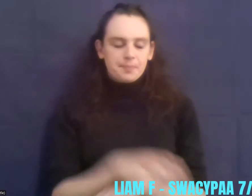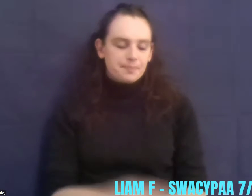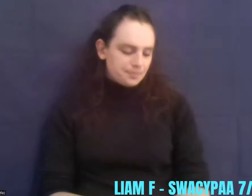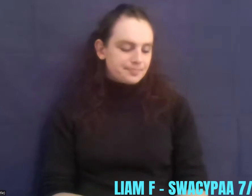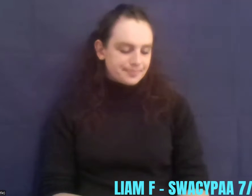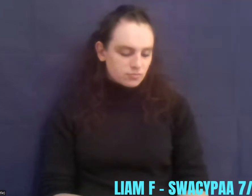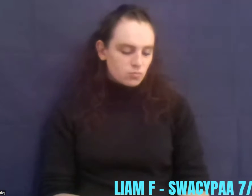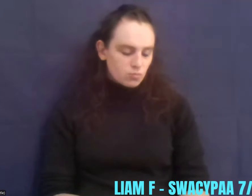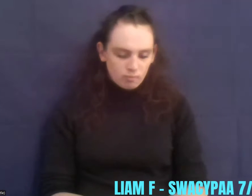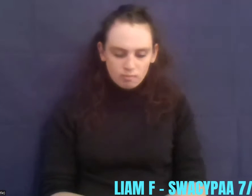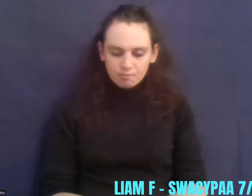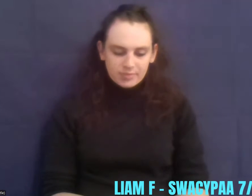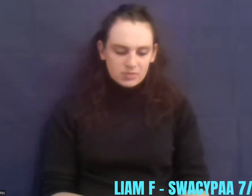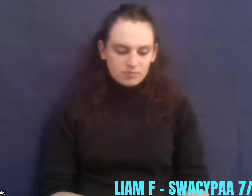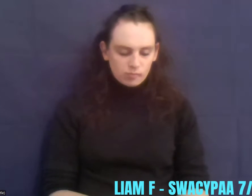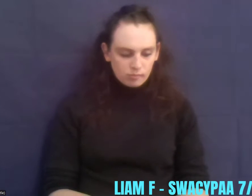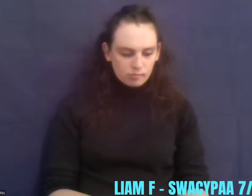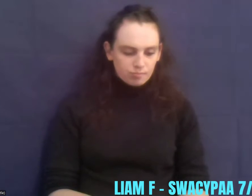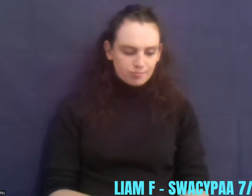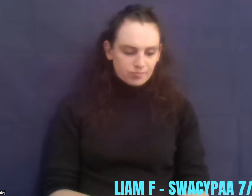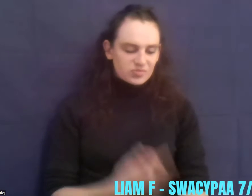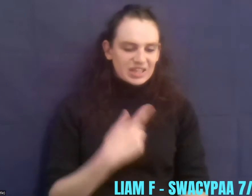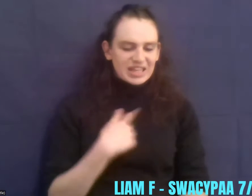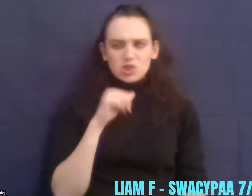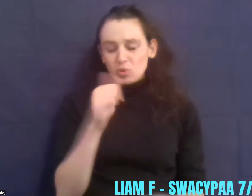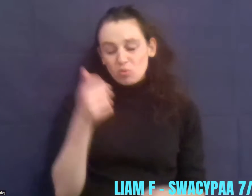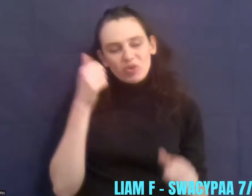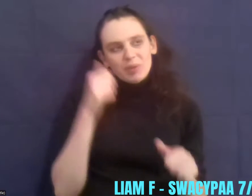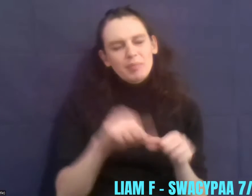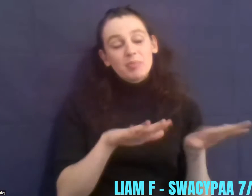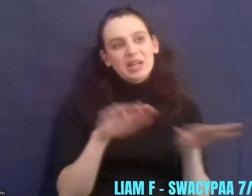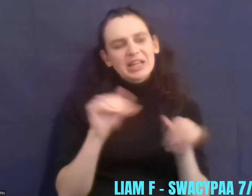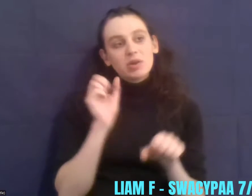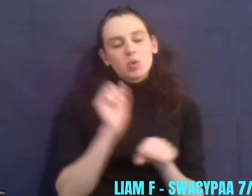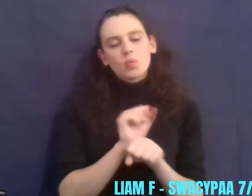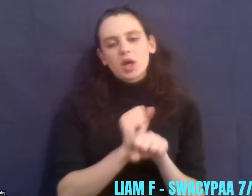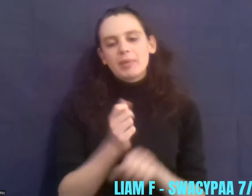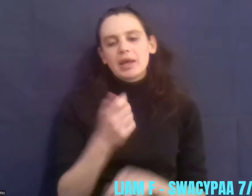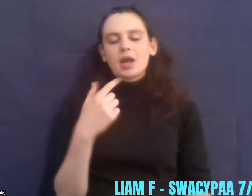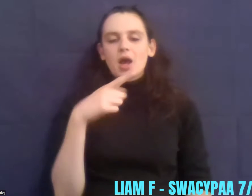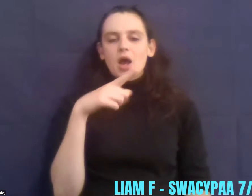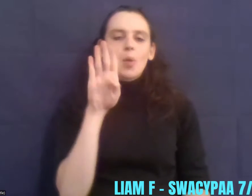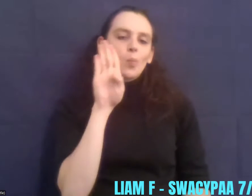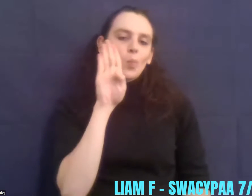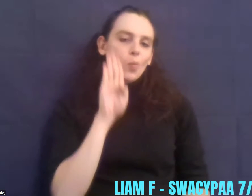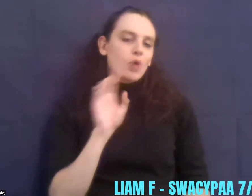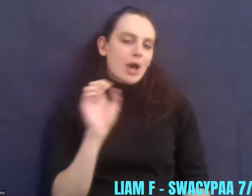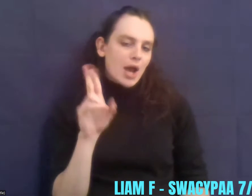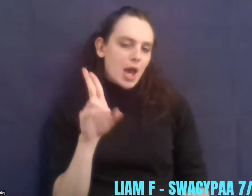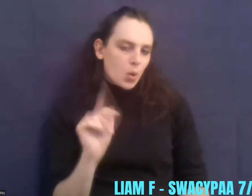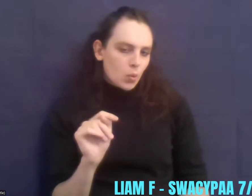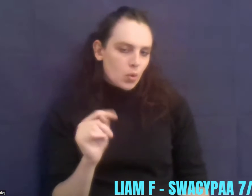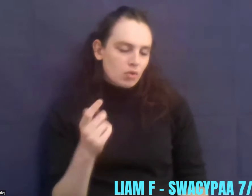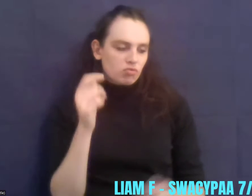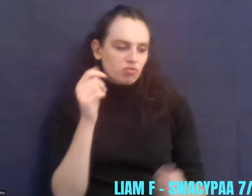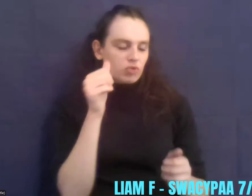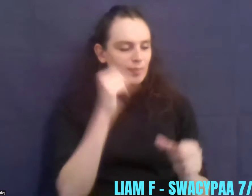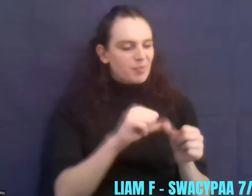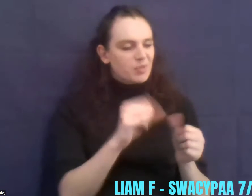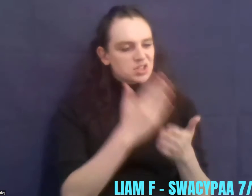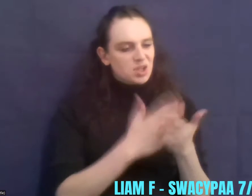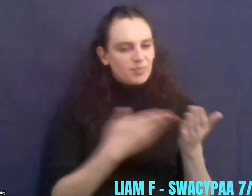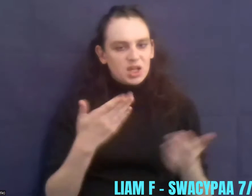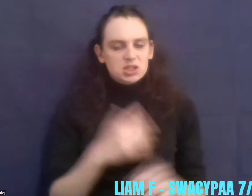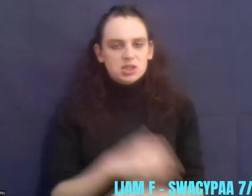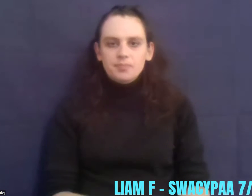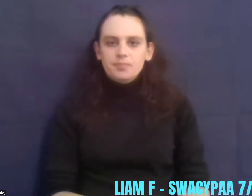I don't really particularly remember leaving work. I was kind of in a brownout where I remember certain things. And I took this little bit